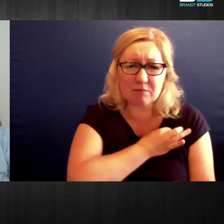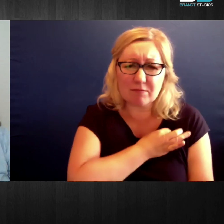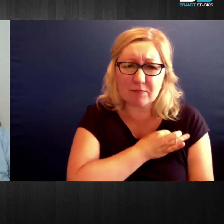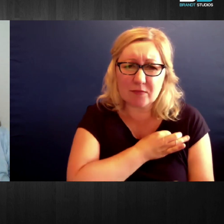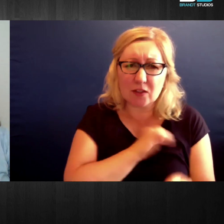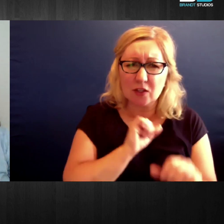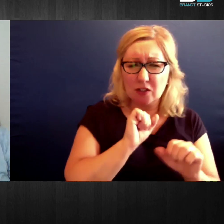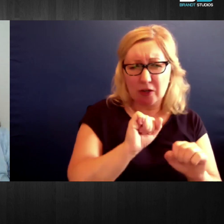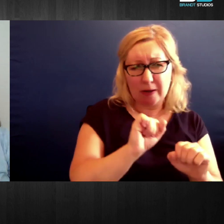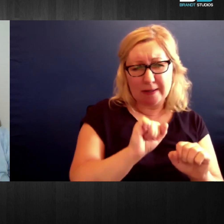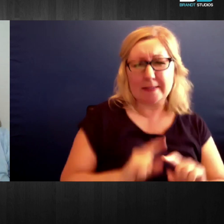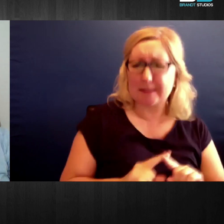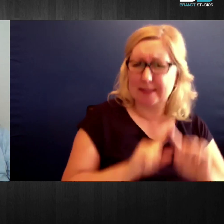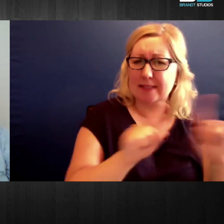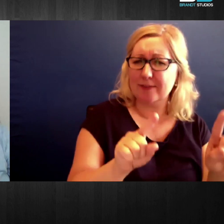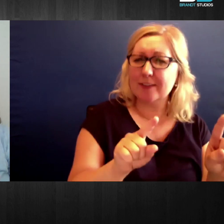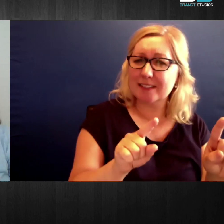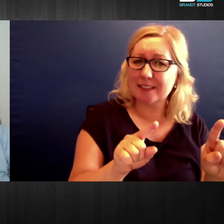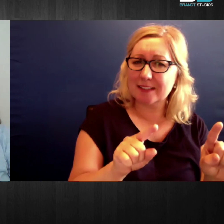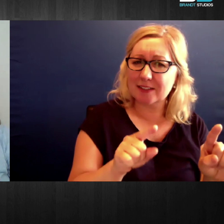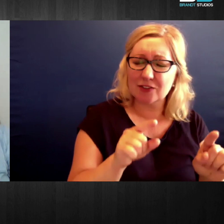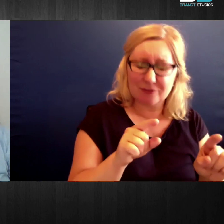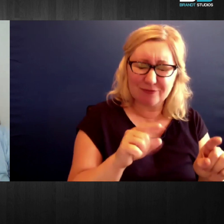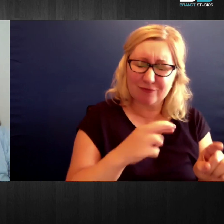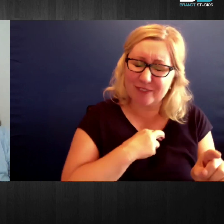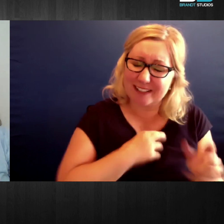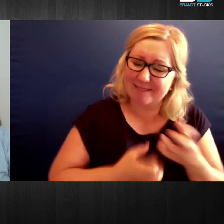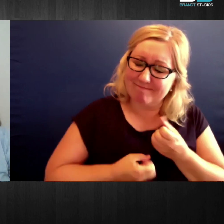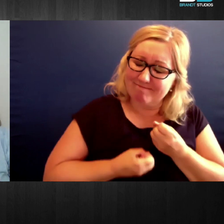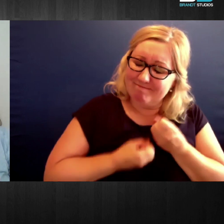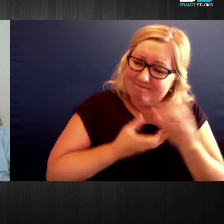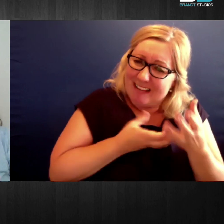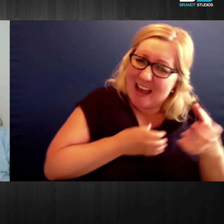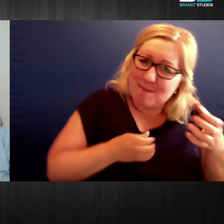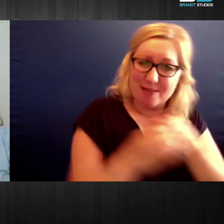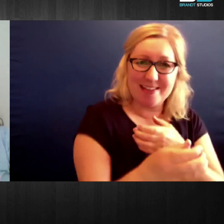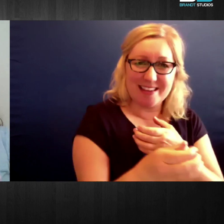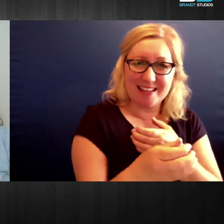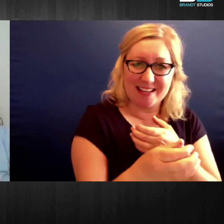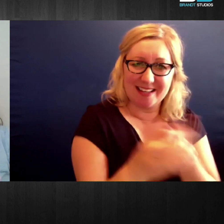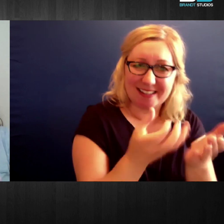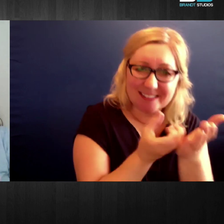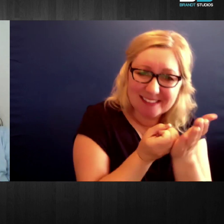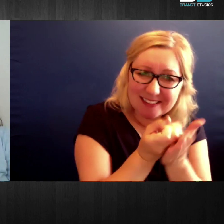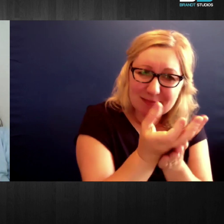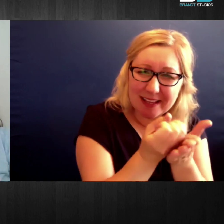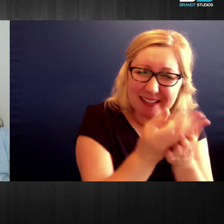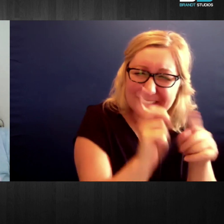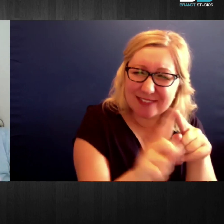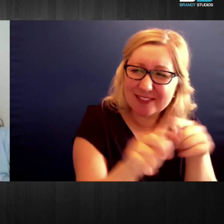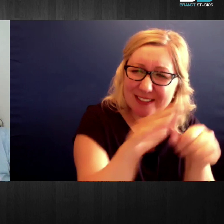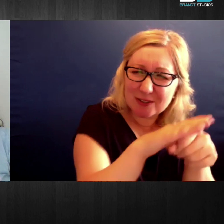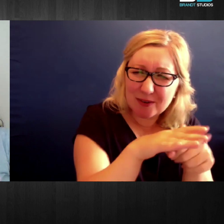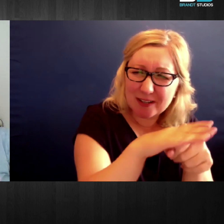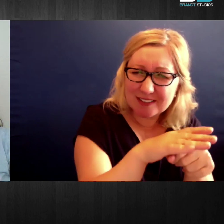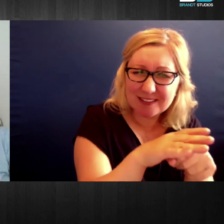like empathy, and she explains situations in life that people don't usually talk about. You usually just talk about like crushes and like heartbreak and all these